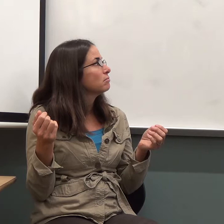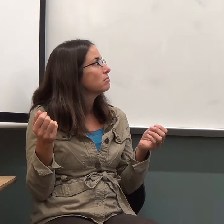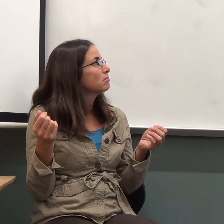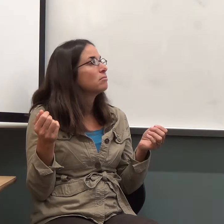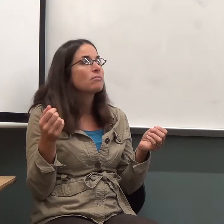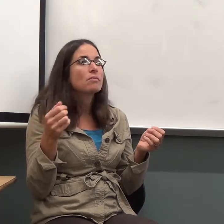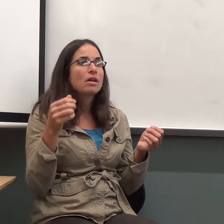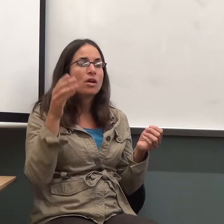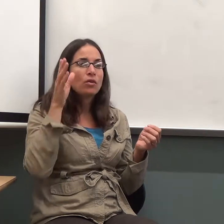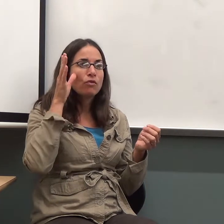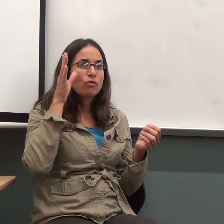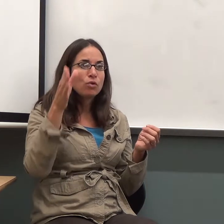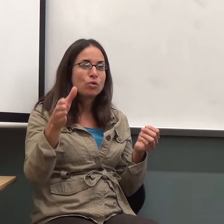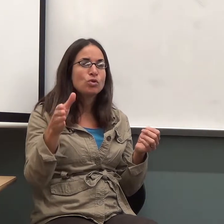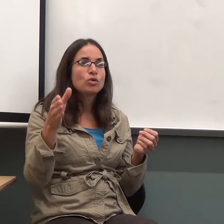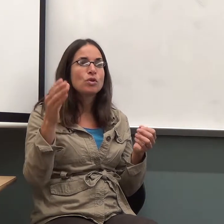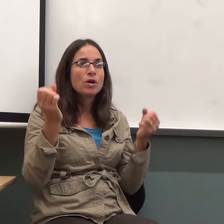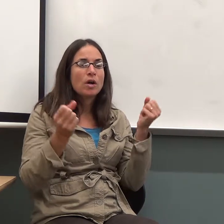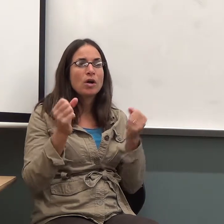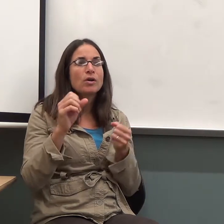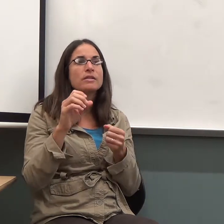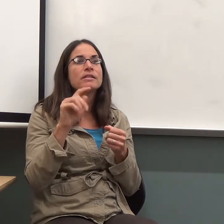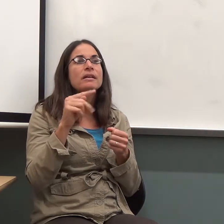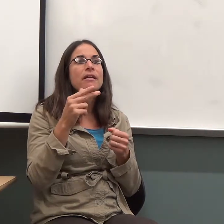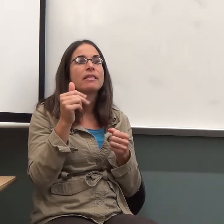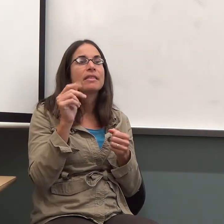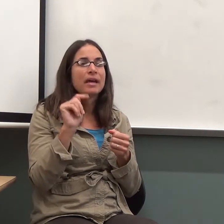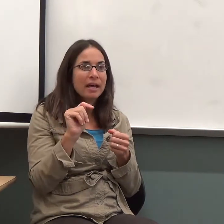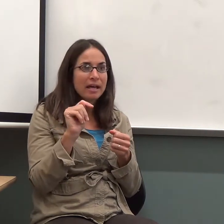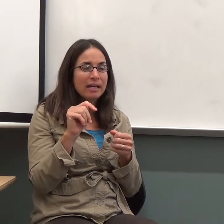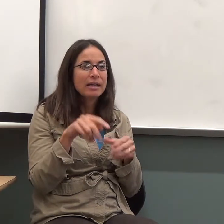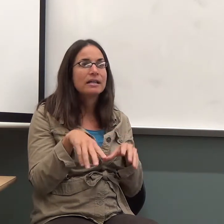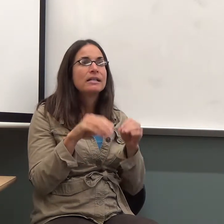future cars that take you from point A to point B do something.